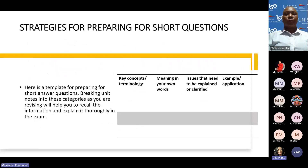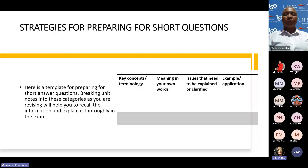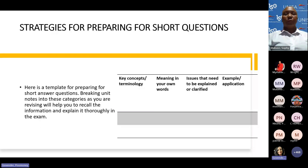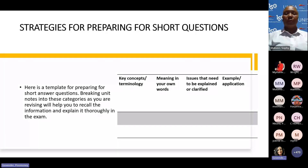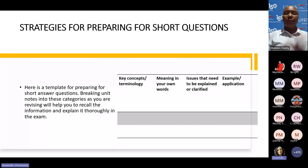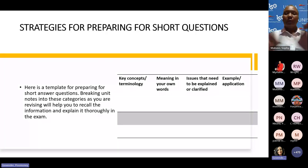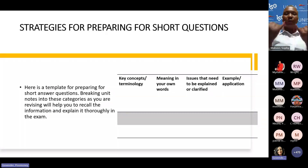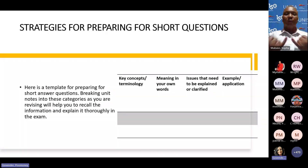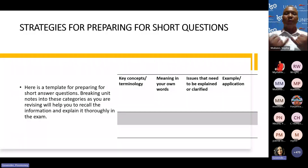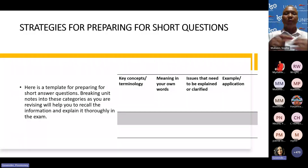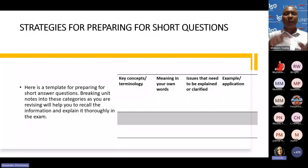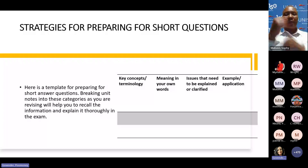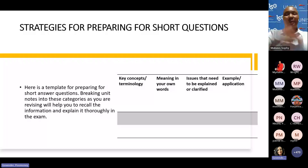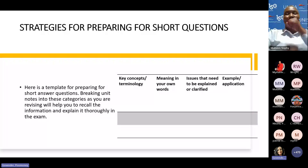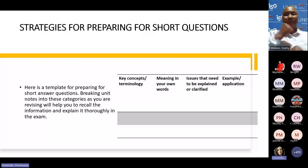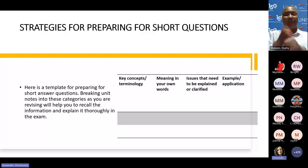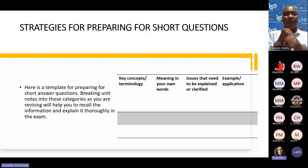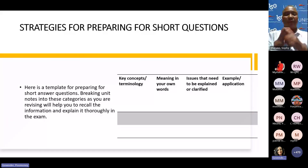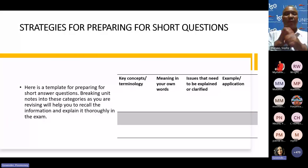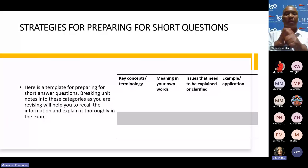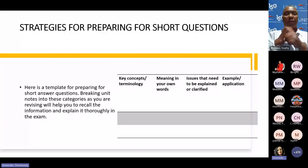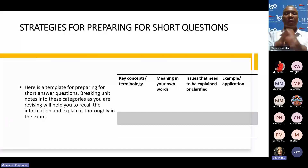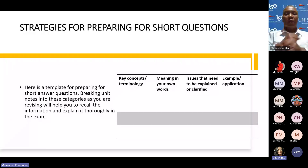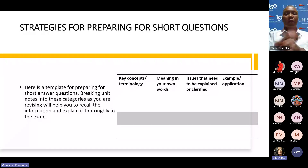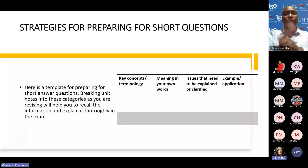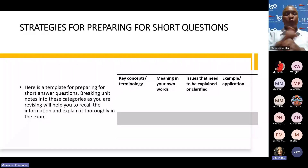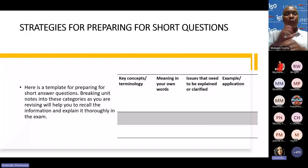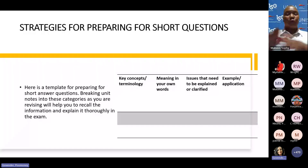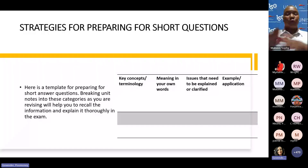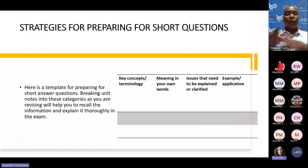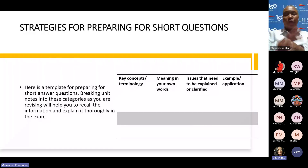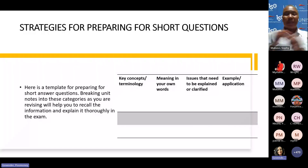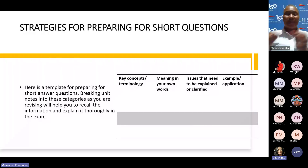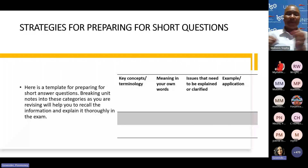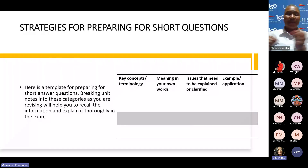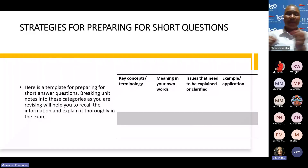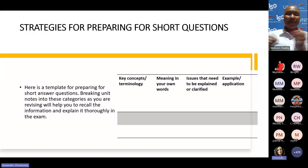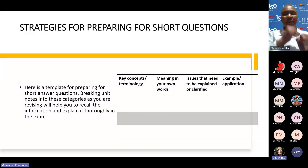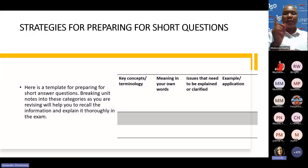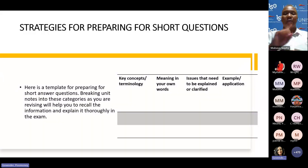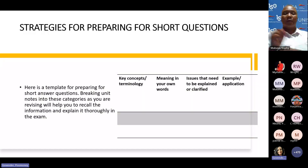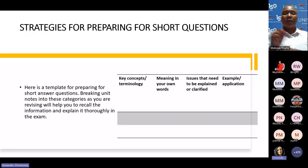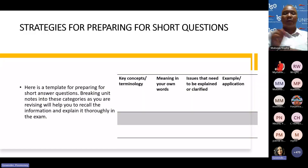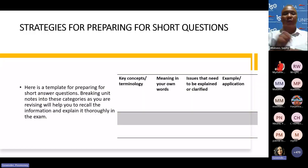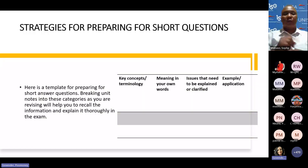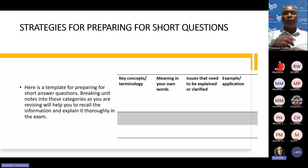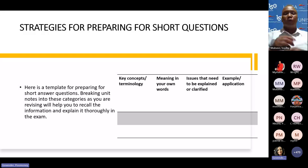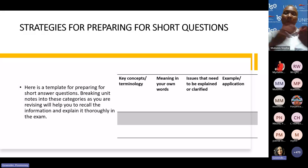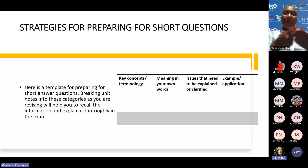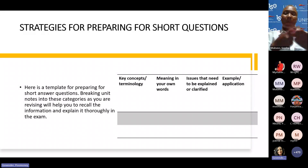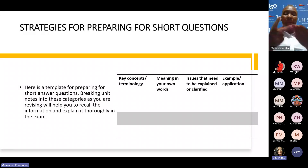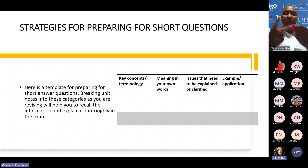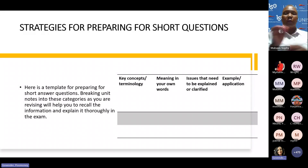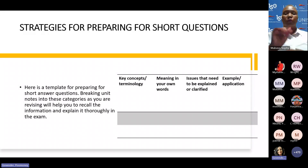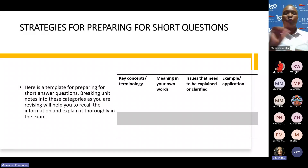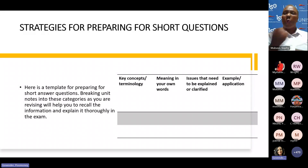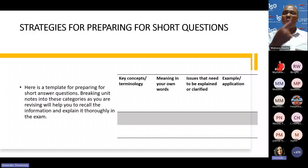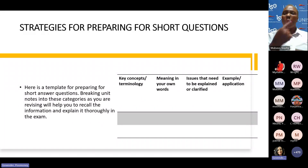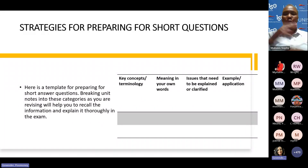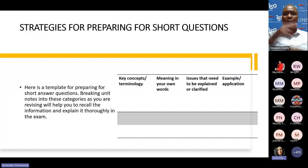Now, this here is a very, very useful strategy for preparing for not only